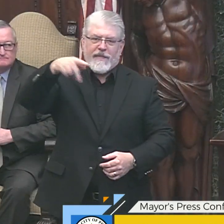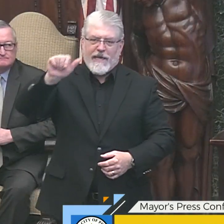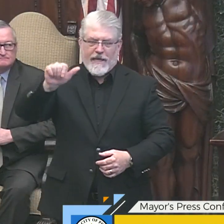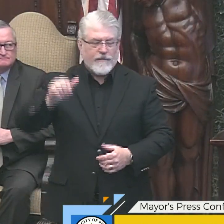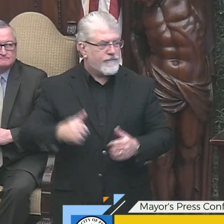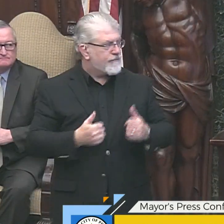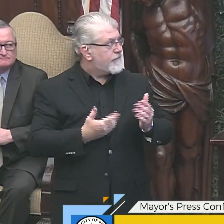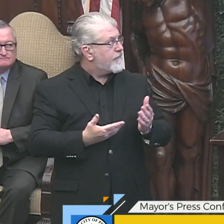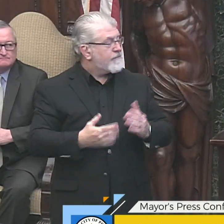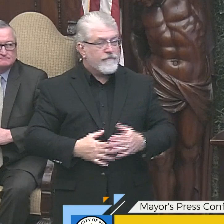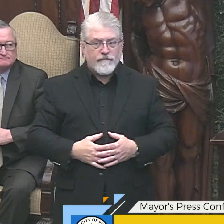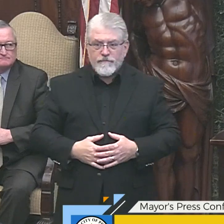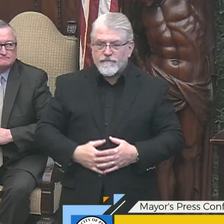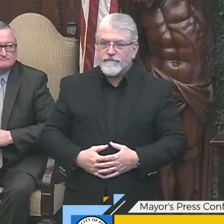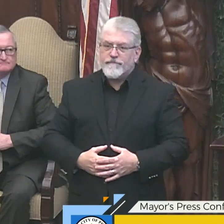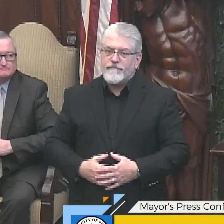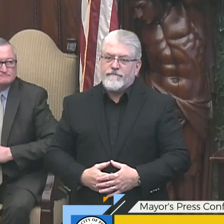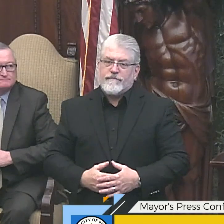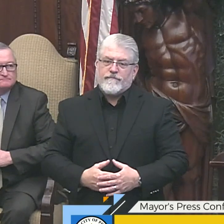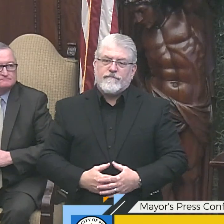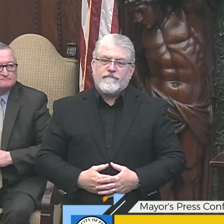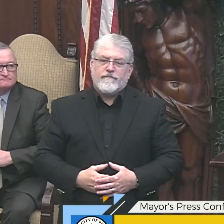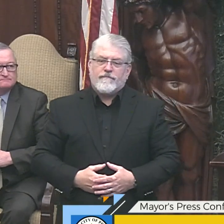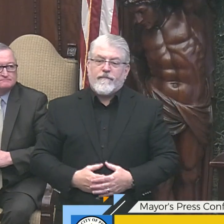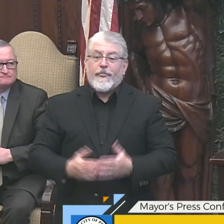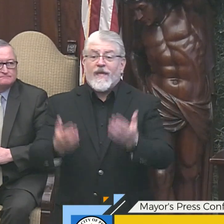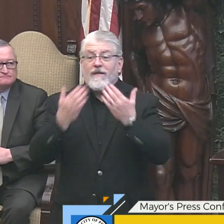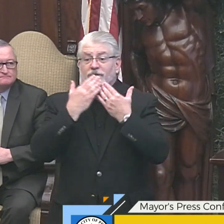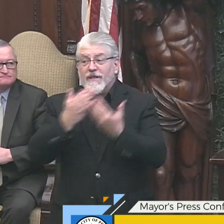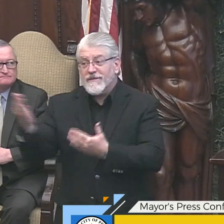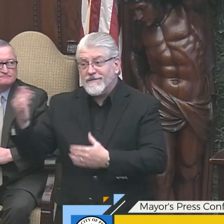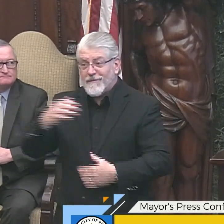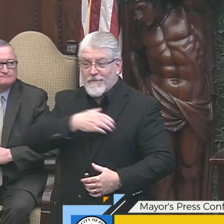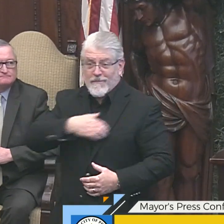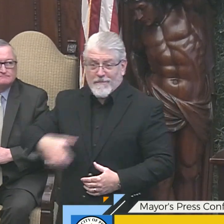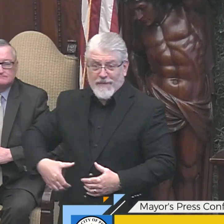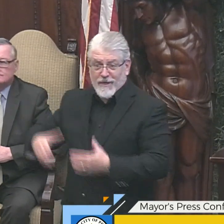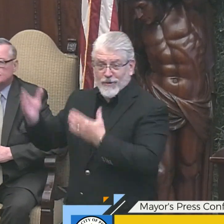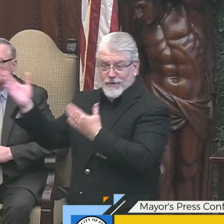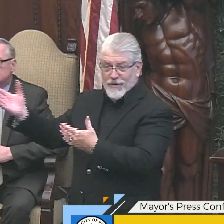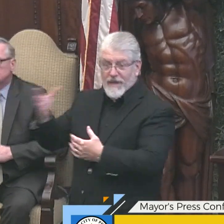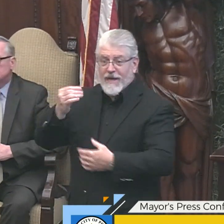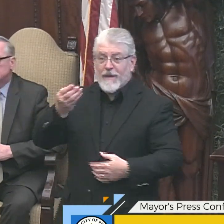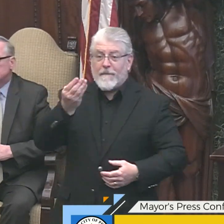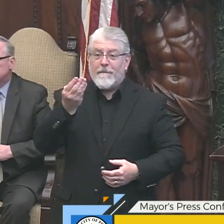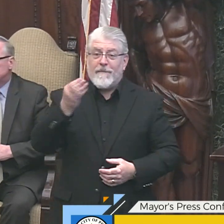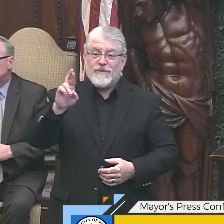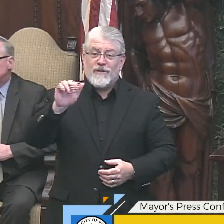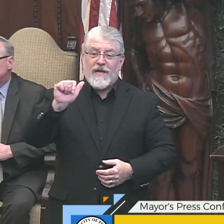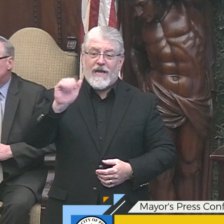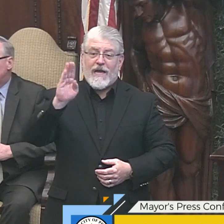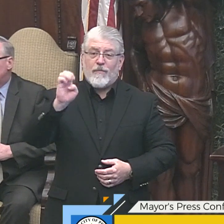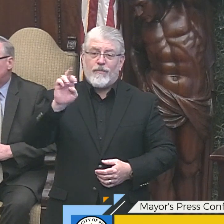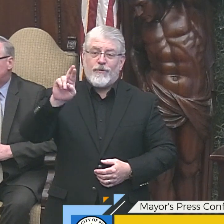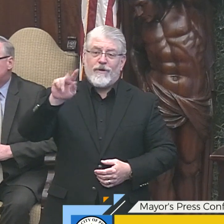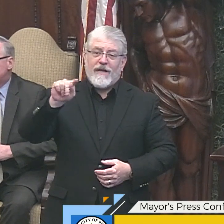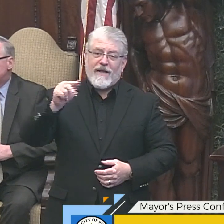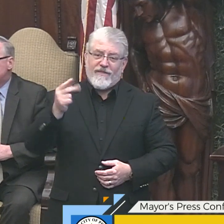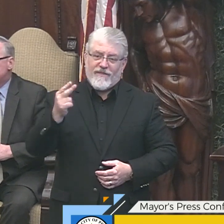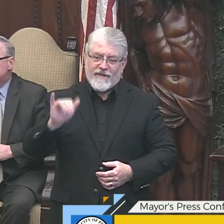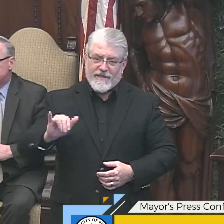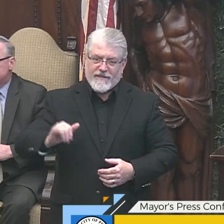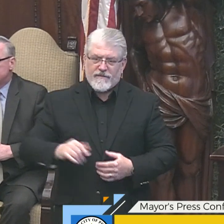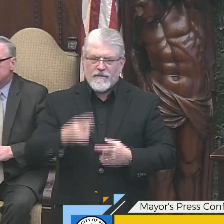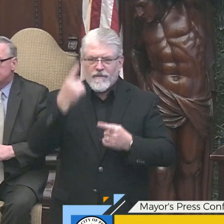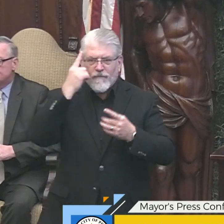I want to thank the mayor and Mr. Abernathy for giving me the opportunity to present information. I